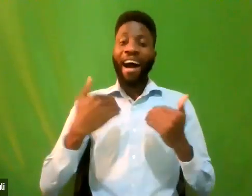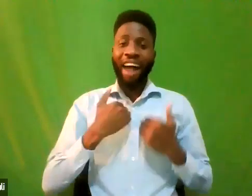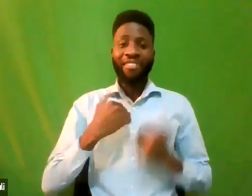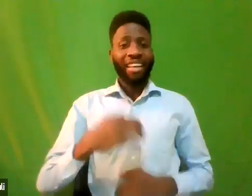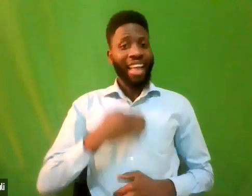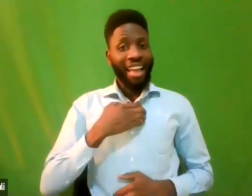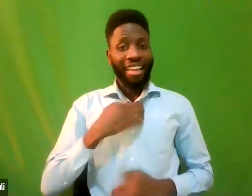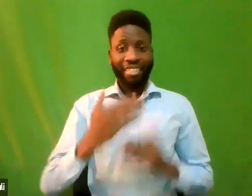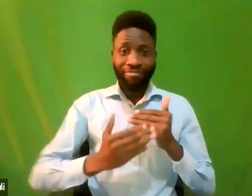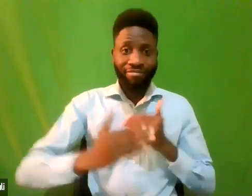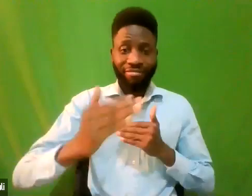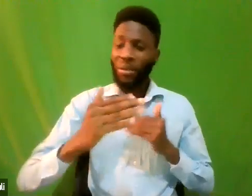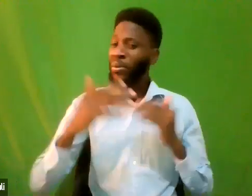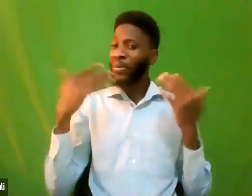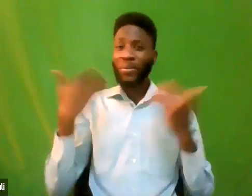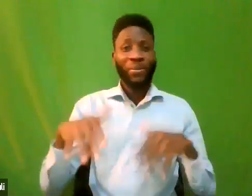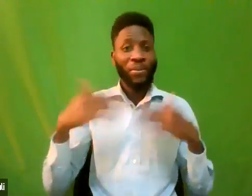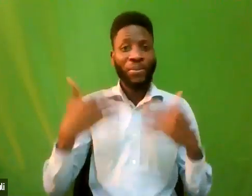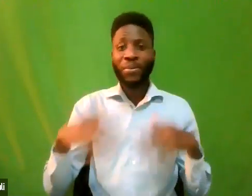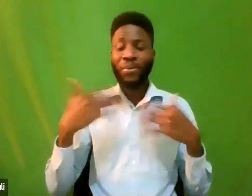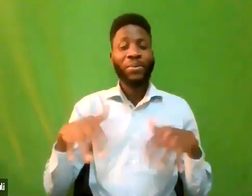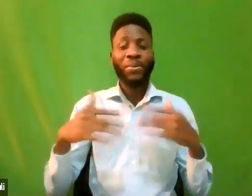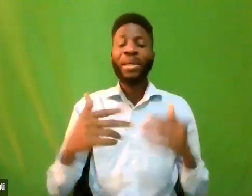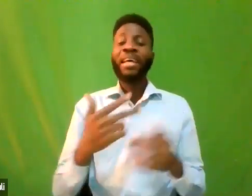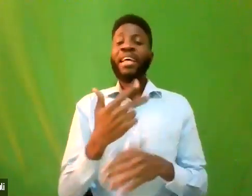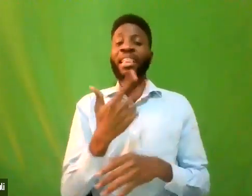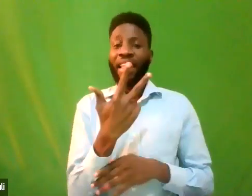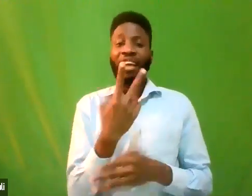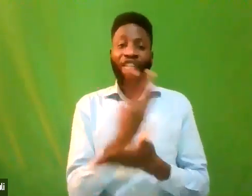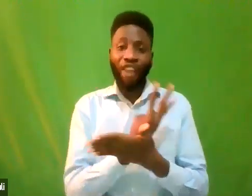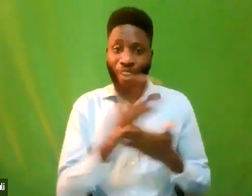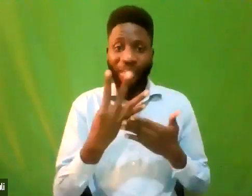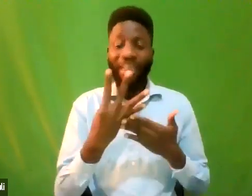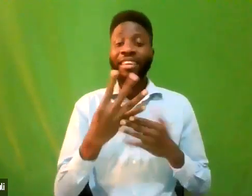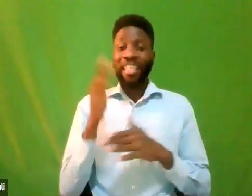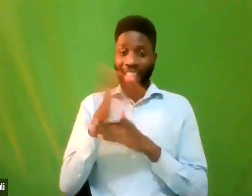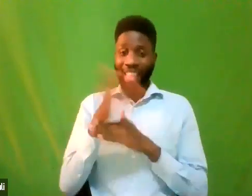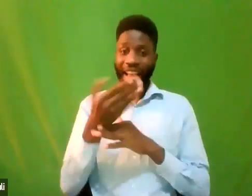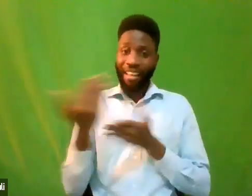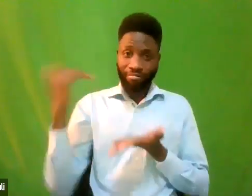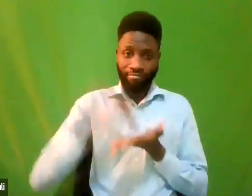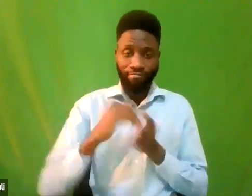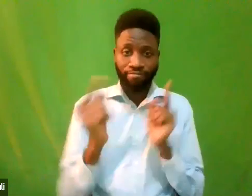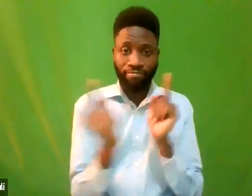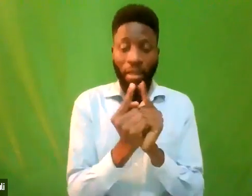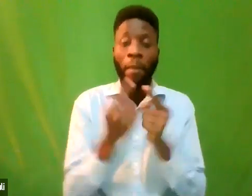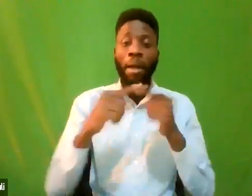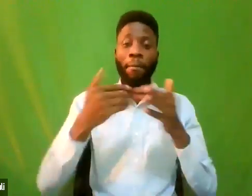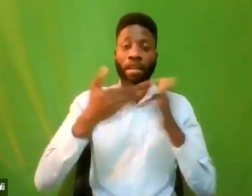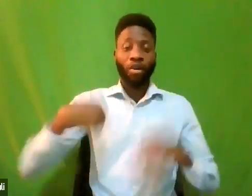the coming 3-4 weeks. So see you all on Thursday. But before we can close, remember our